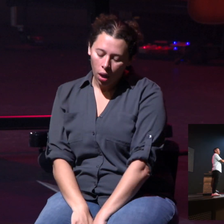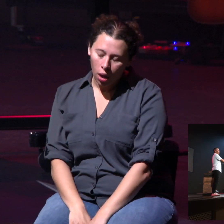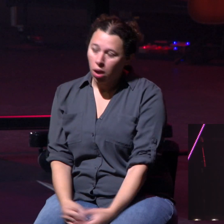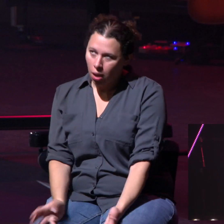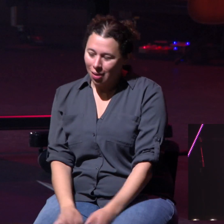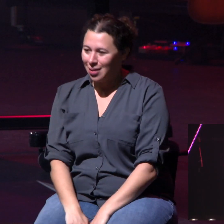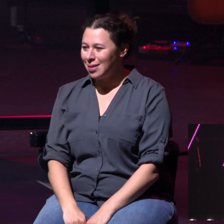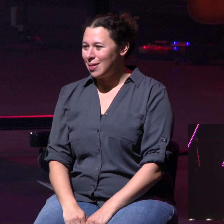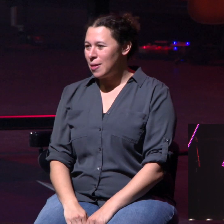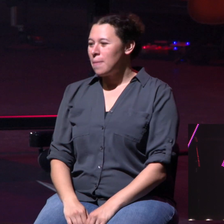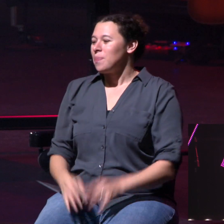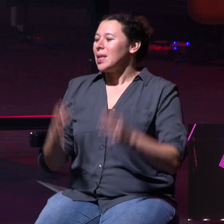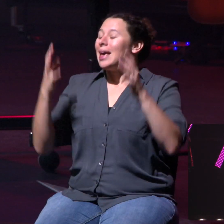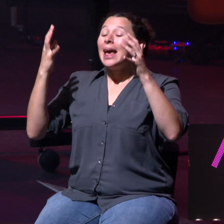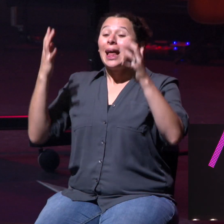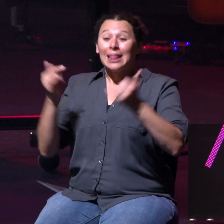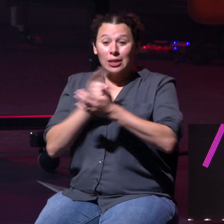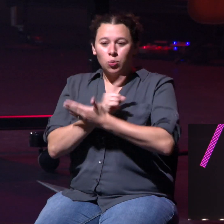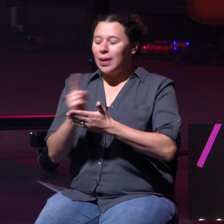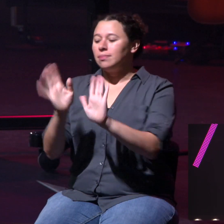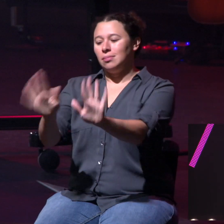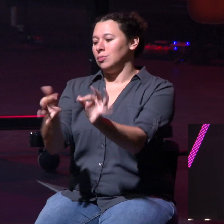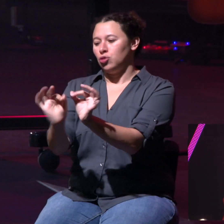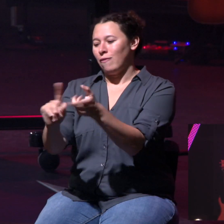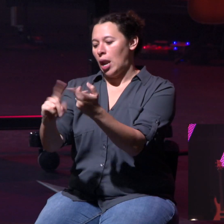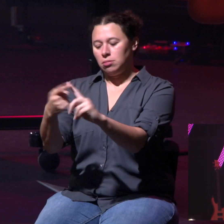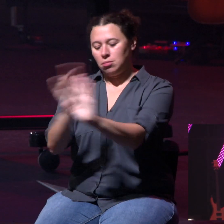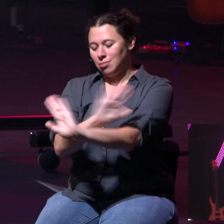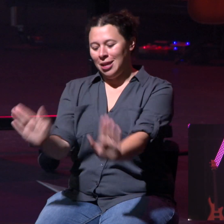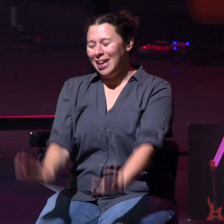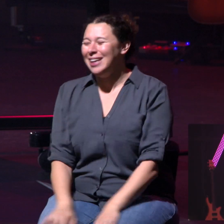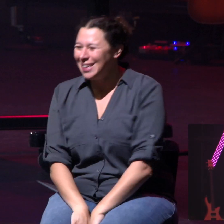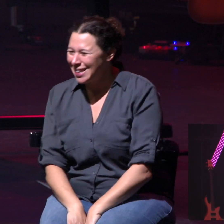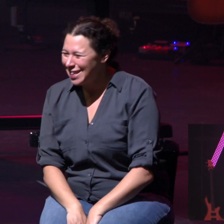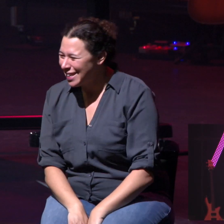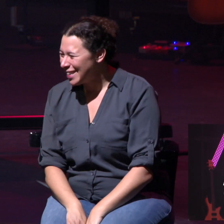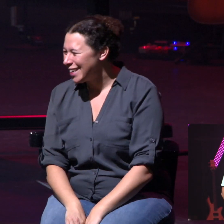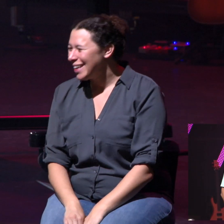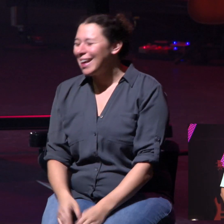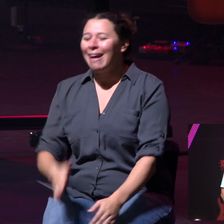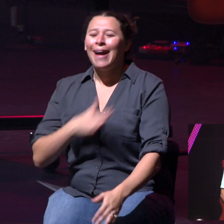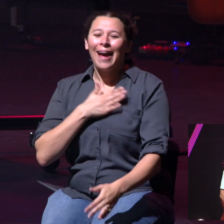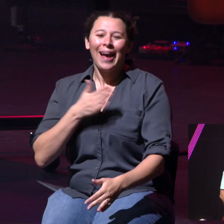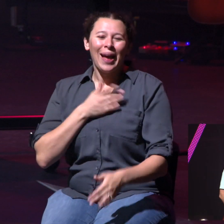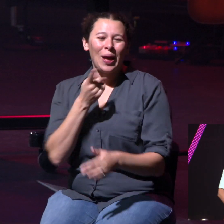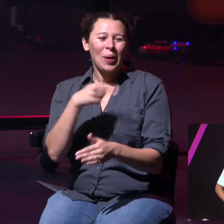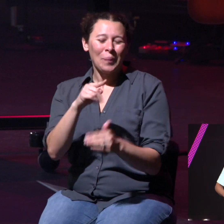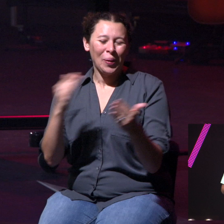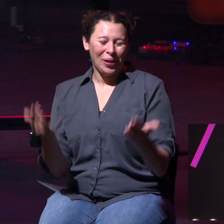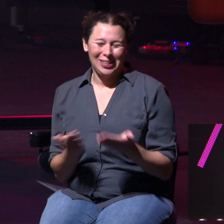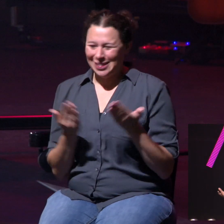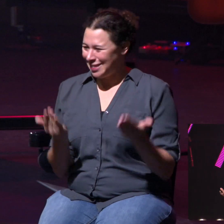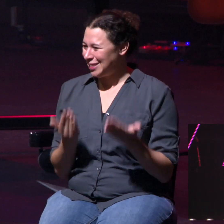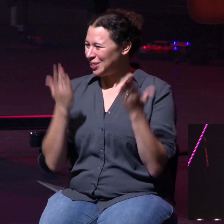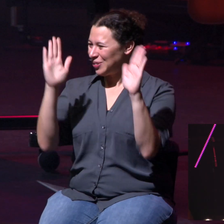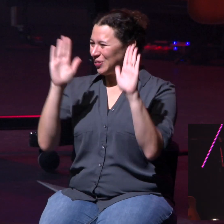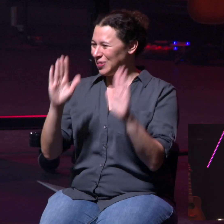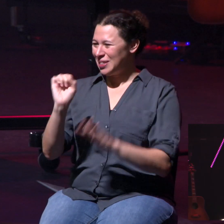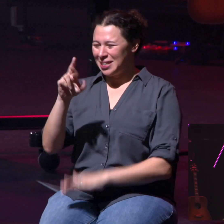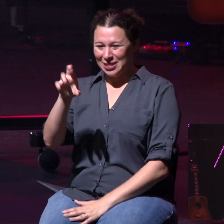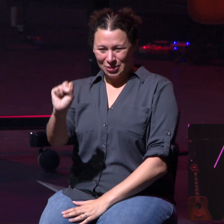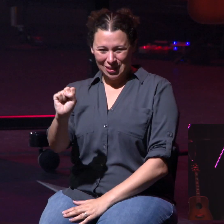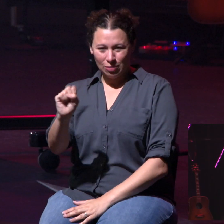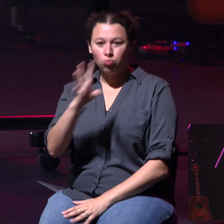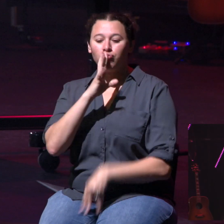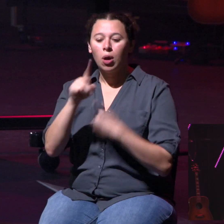one, just a friend that's right next to him. But we're super glad you're here. This has been a great series that we're in, where we're talking about Jesus in the